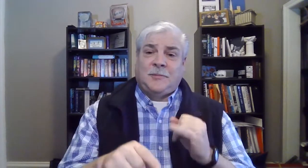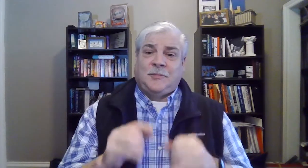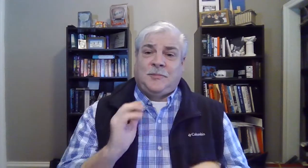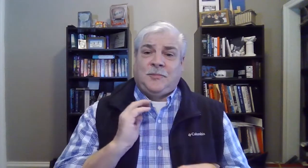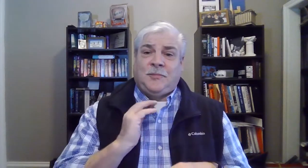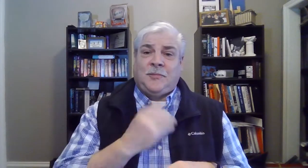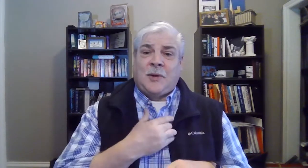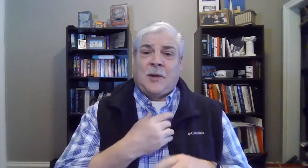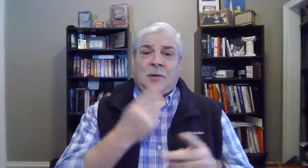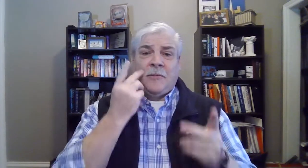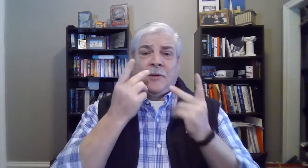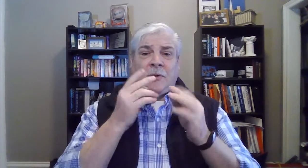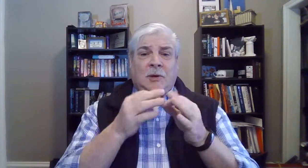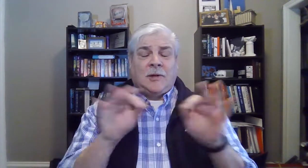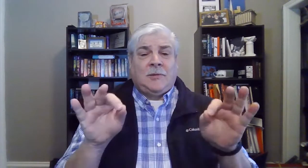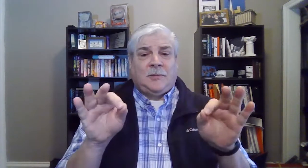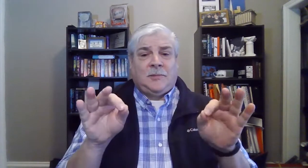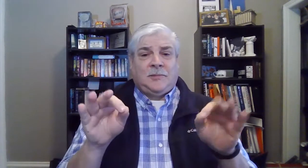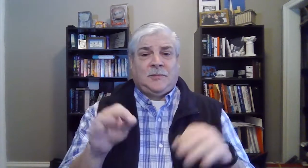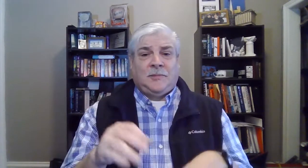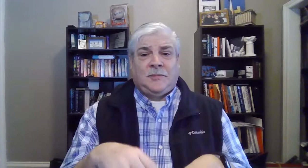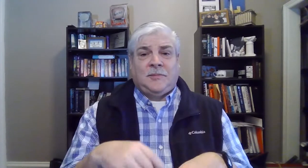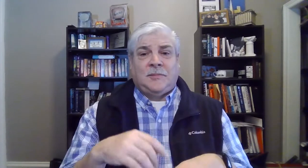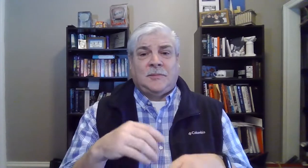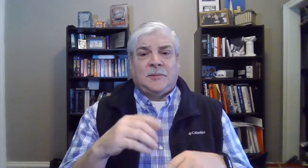And last, our visual language.